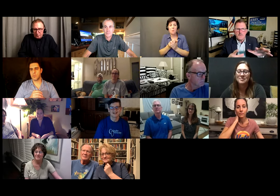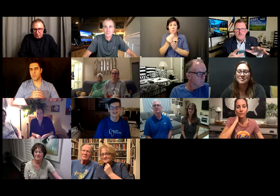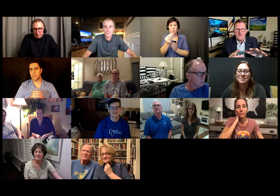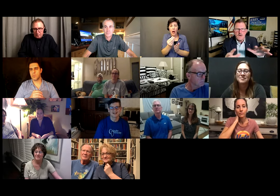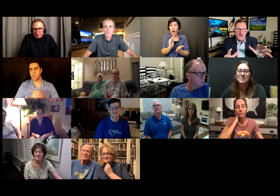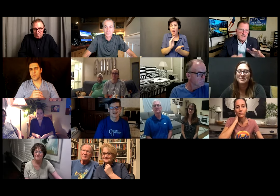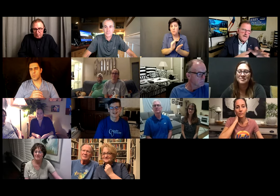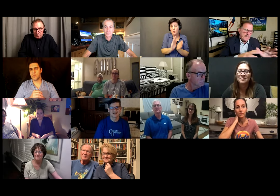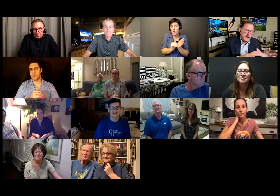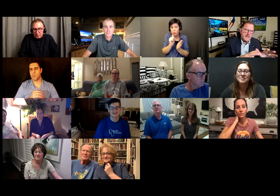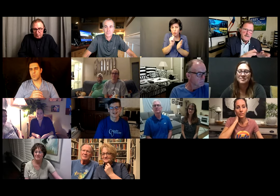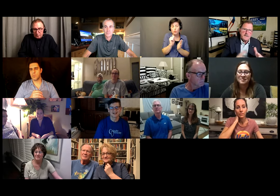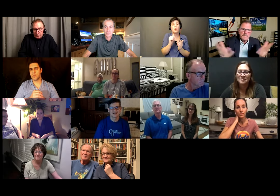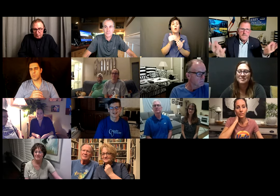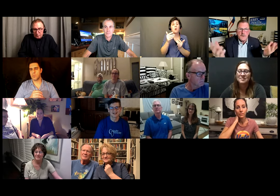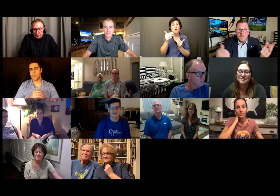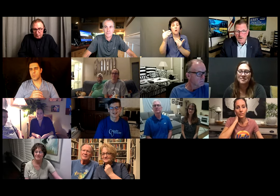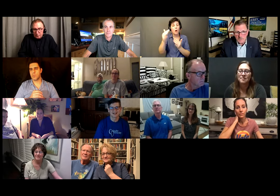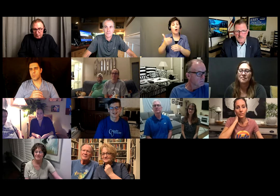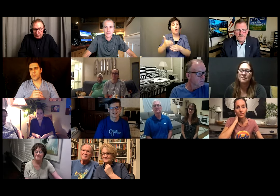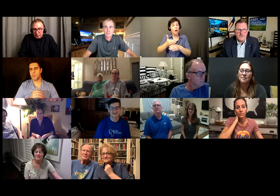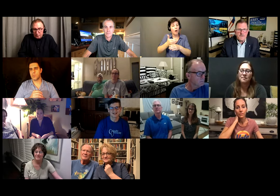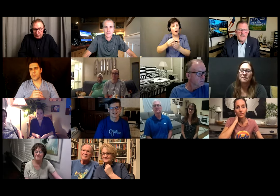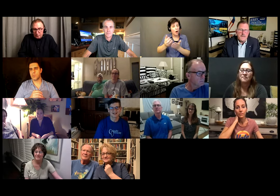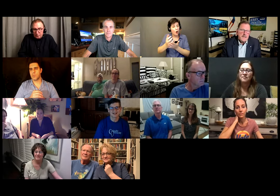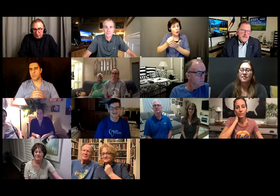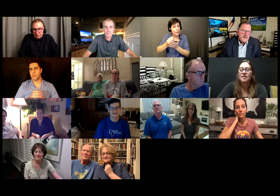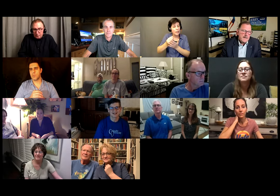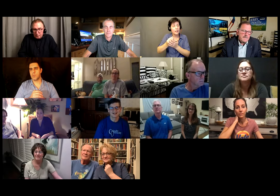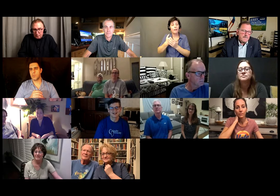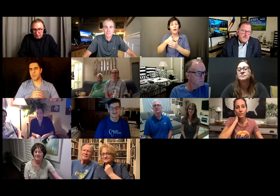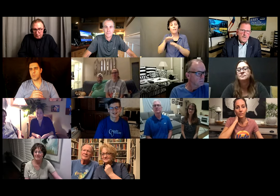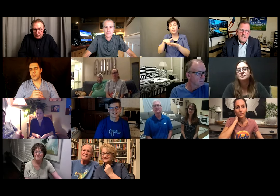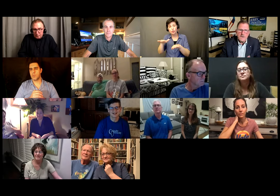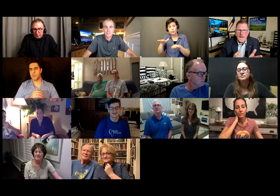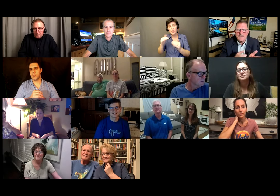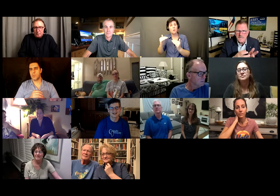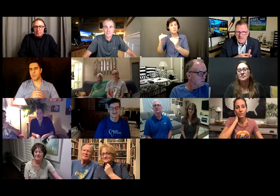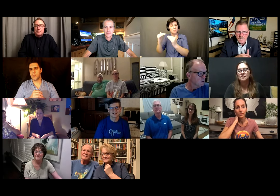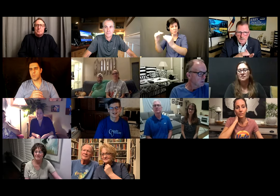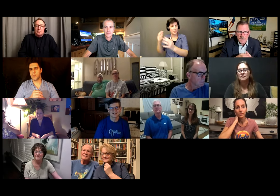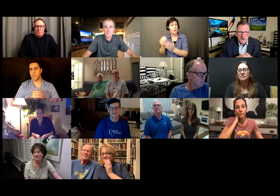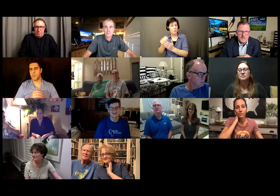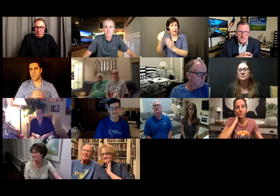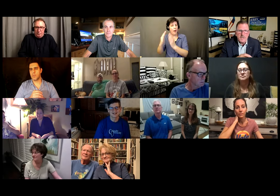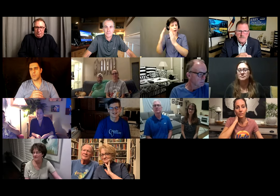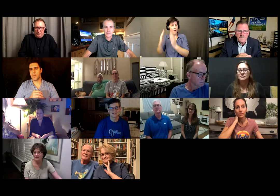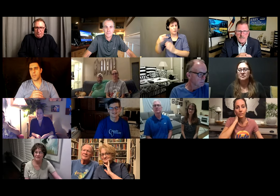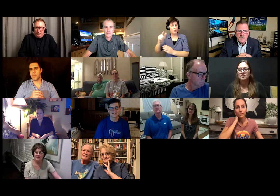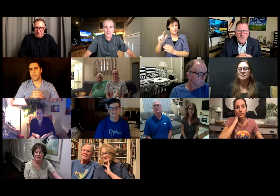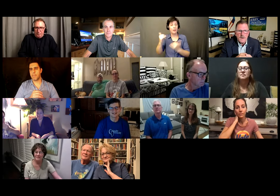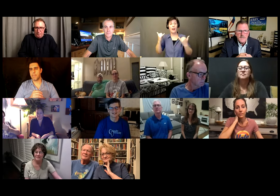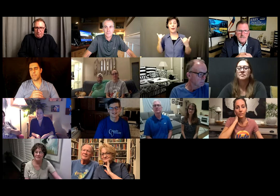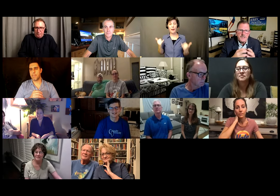career moved along and you got married, you could buy a house in Pleasanton someday. we don't have any step-up housing in